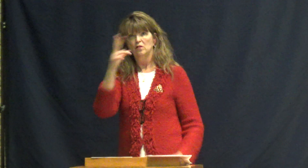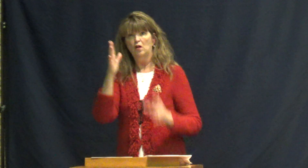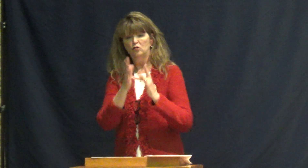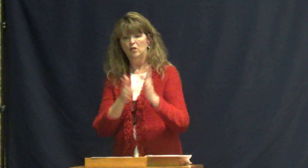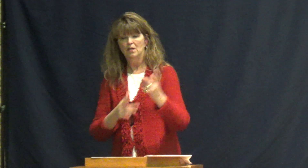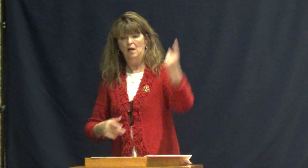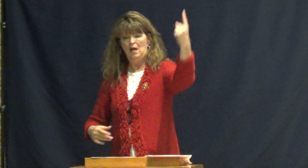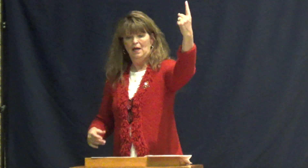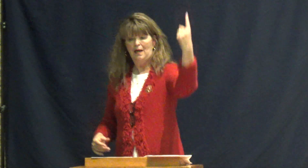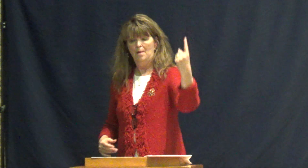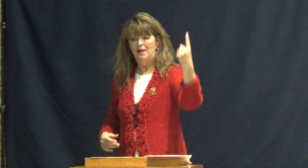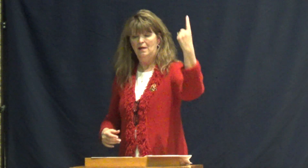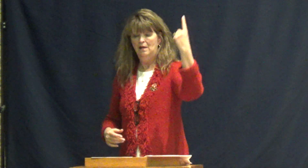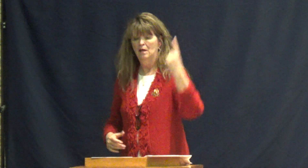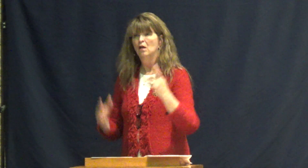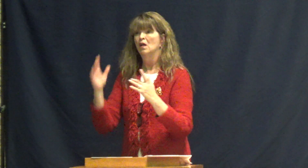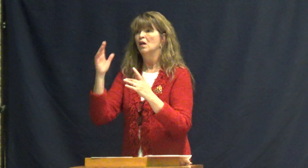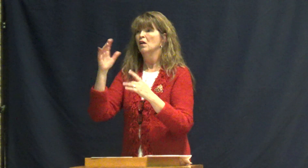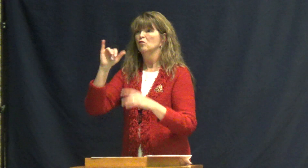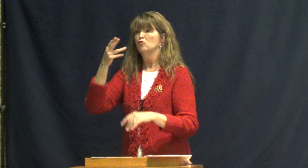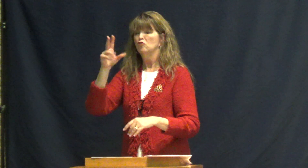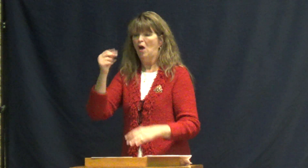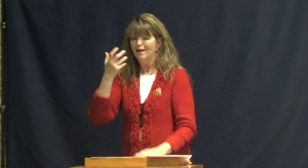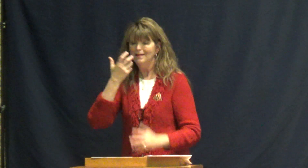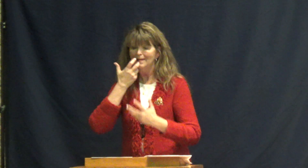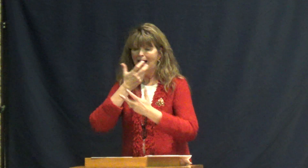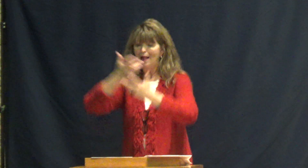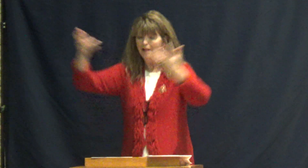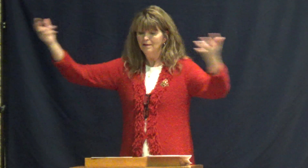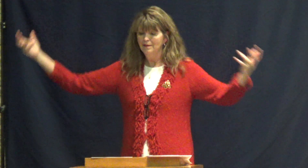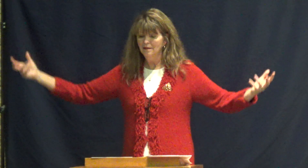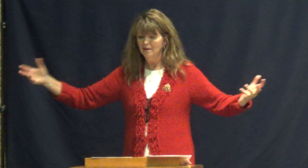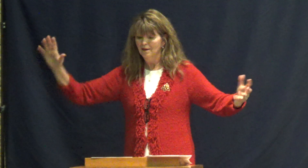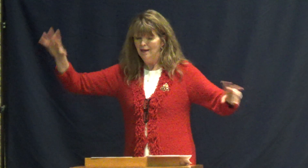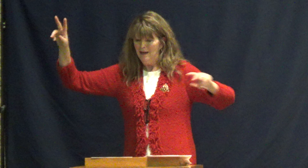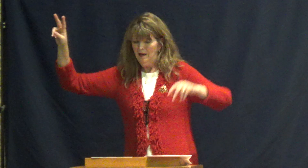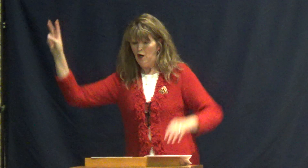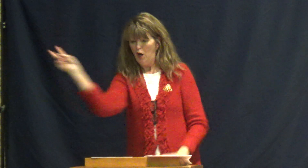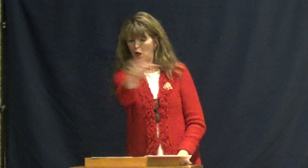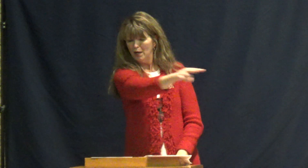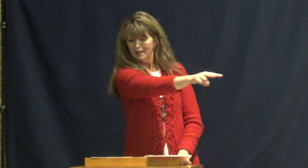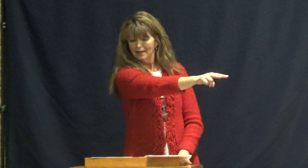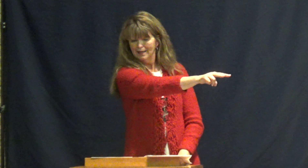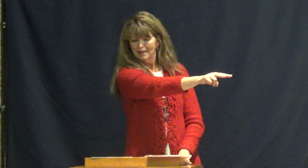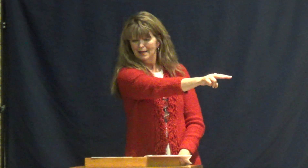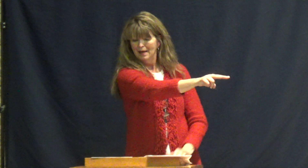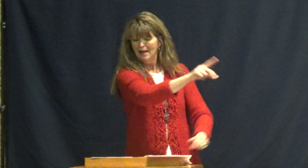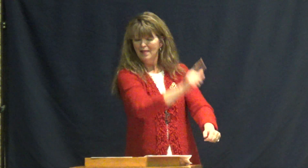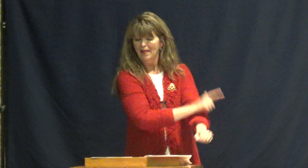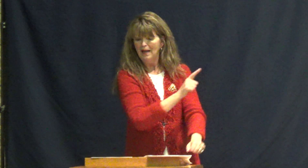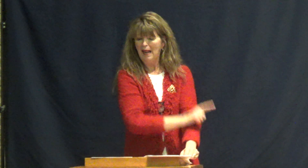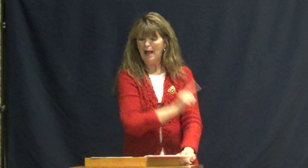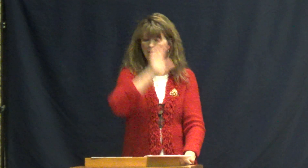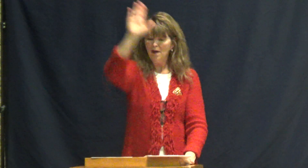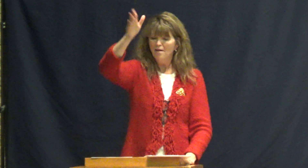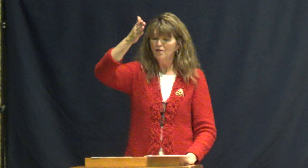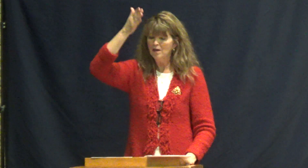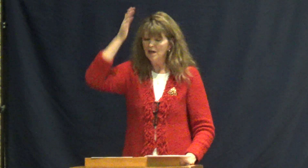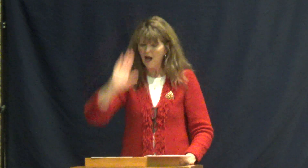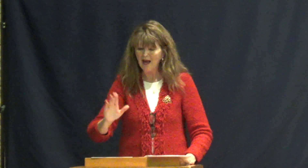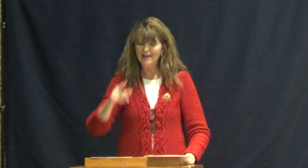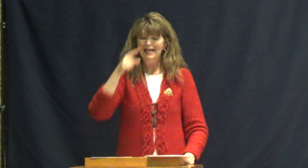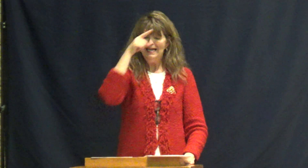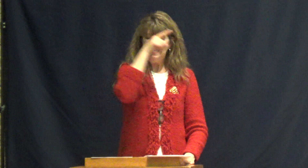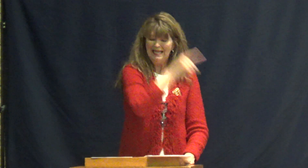that John the Baptist saw Jesus walking towards him, and he yelled out, "Behold, the